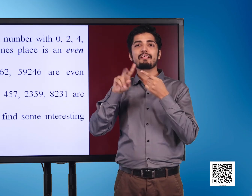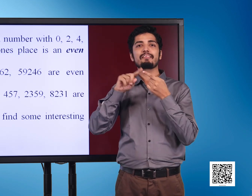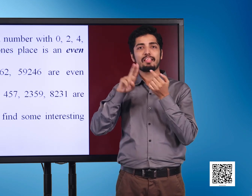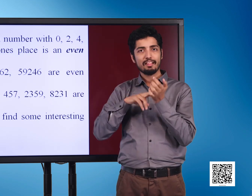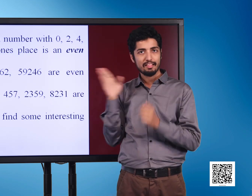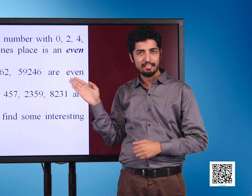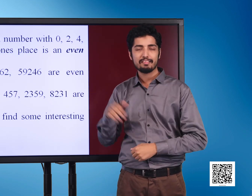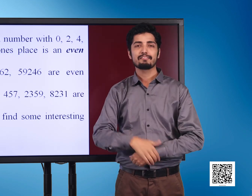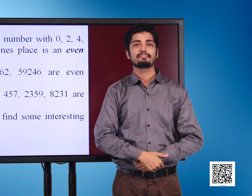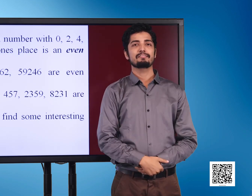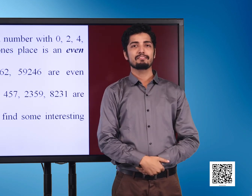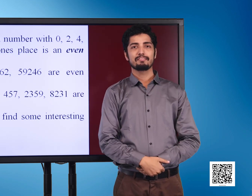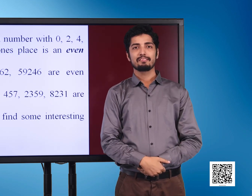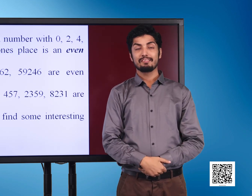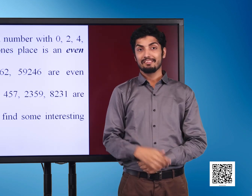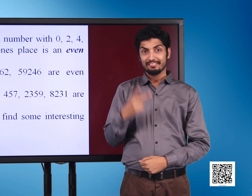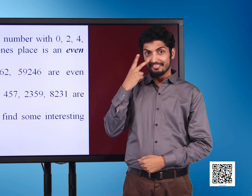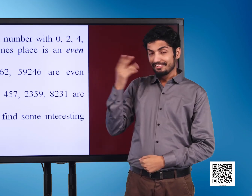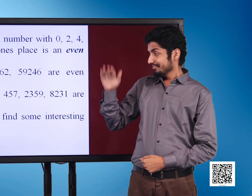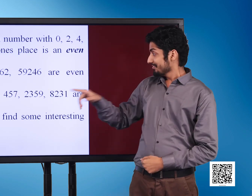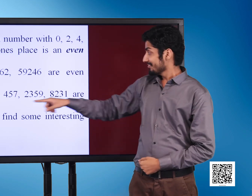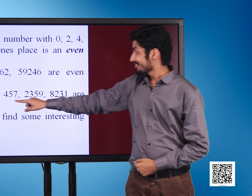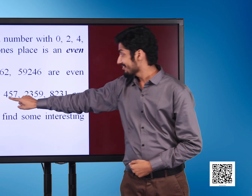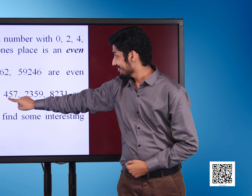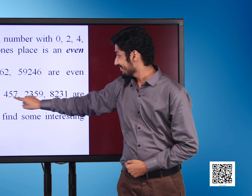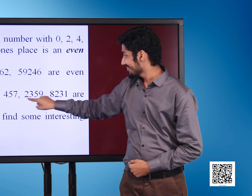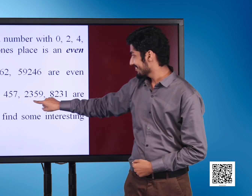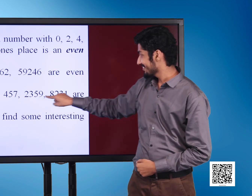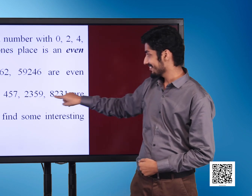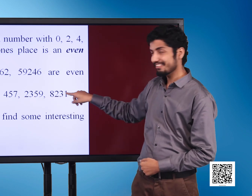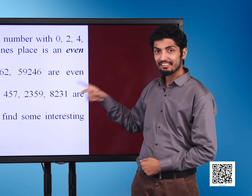59,246 are even numbers. The numbers 457,